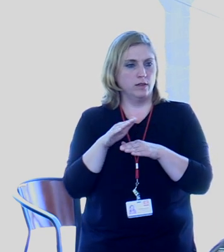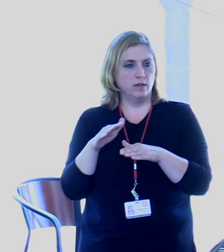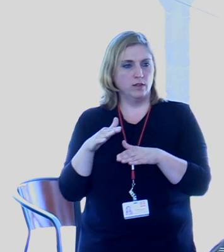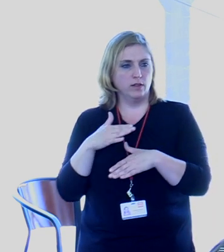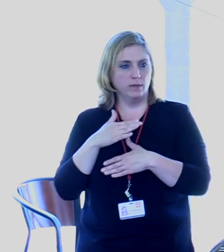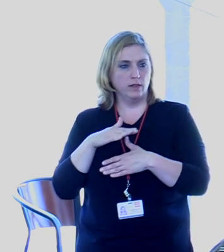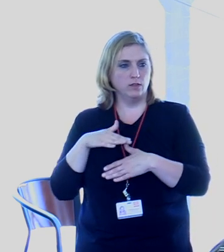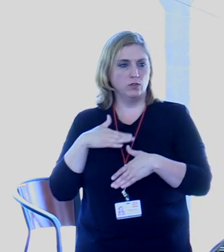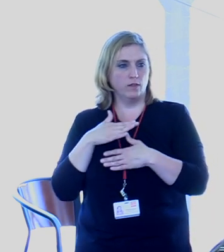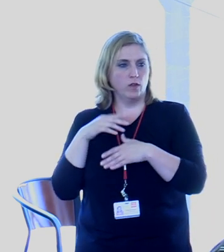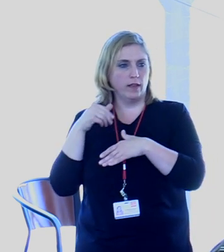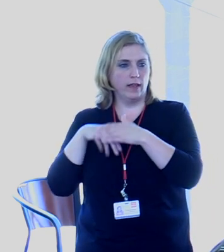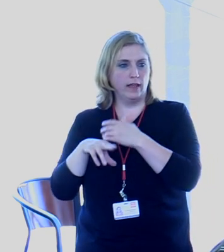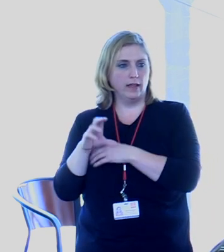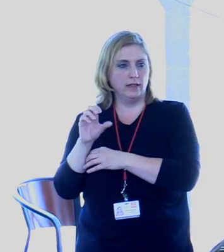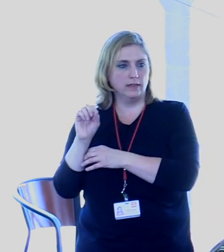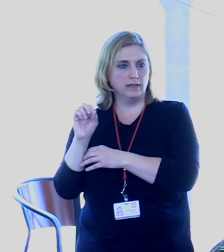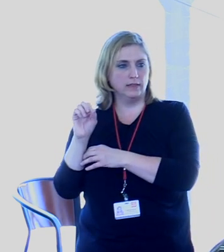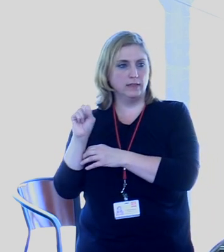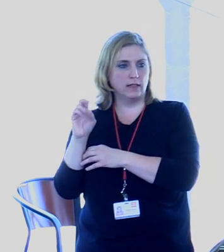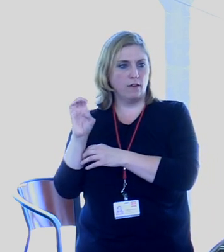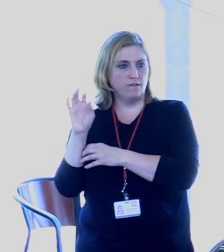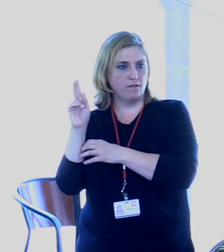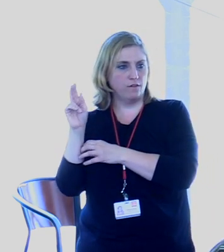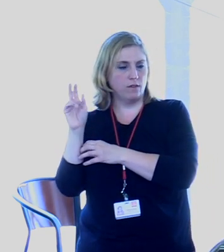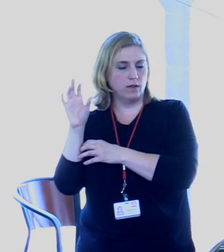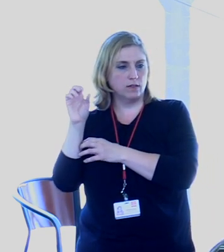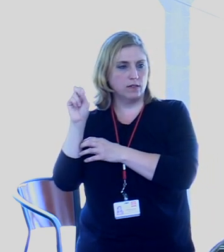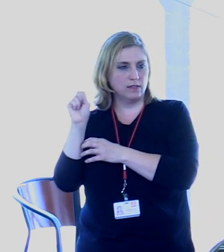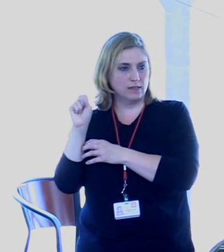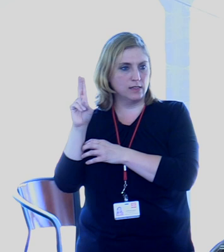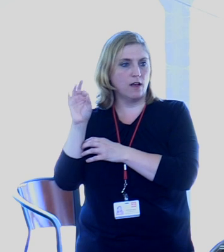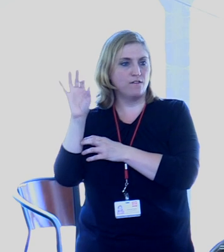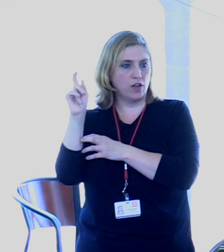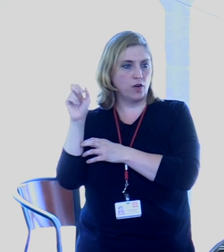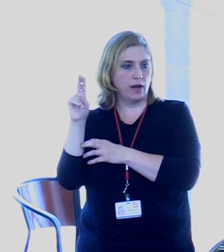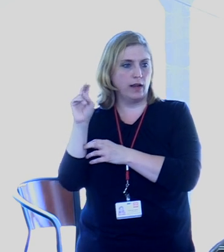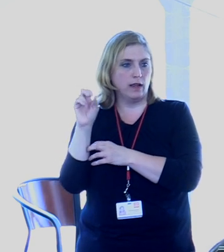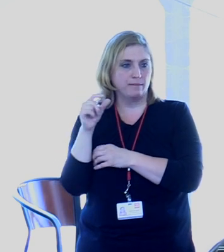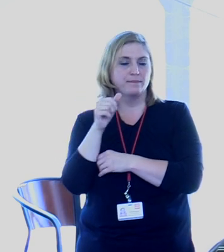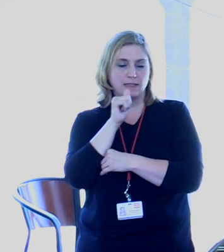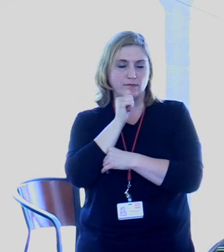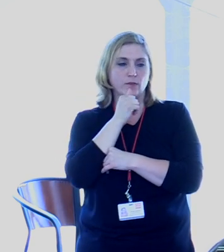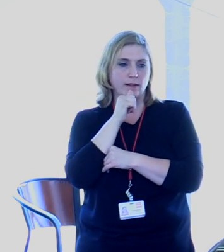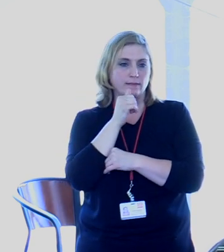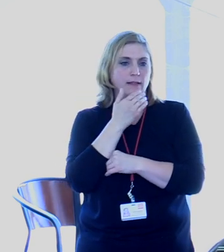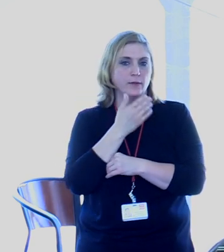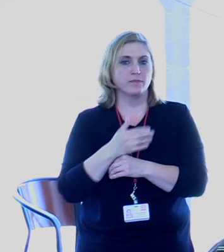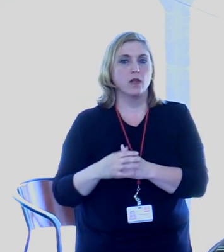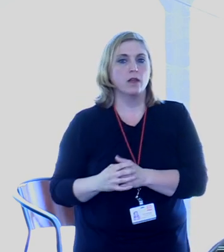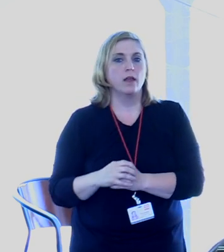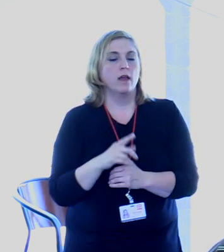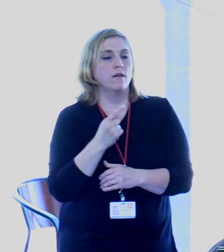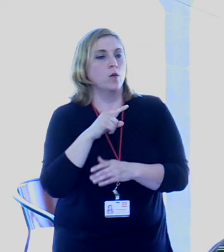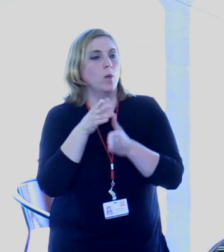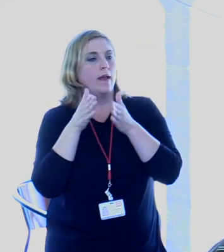suffering. It tells us to rejoice in suffering, okay? And this is the joy of the cross. This is the medicine of the